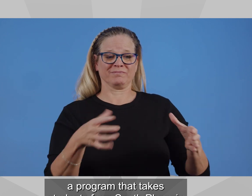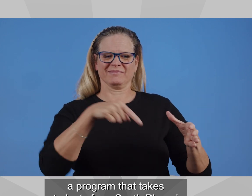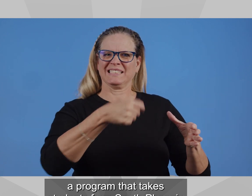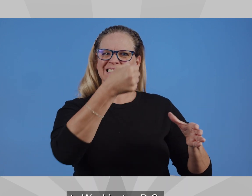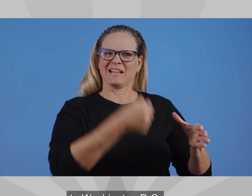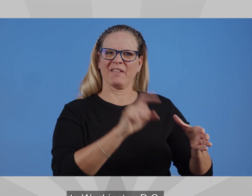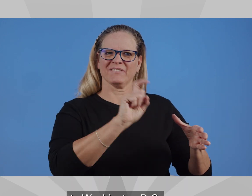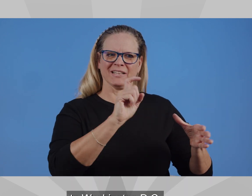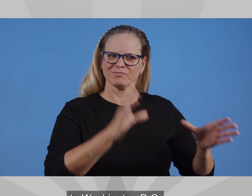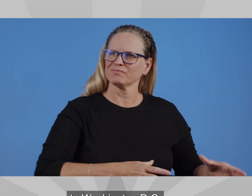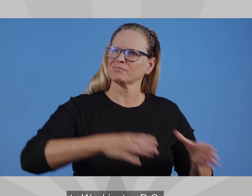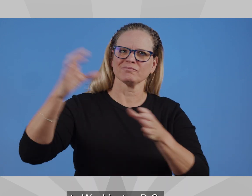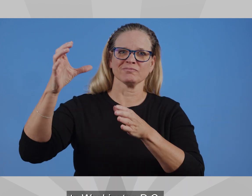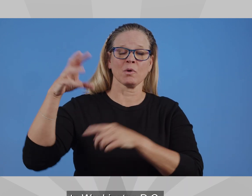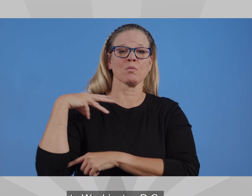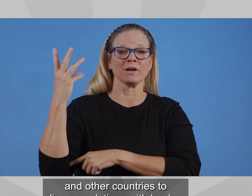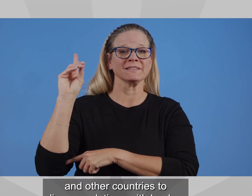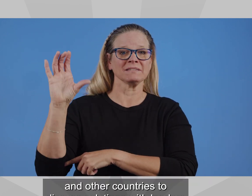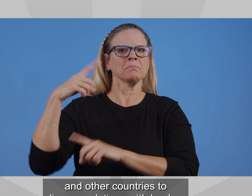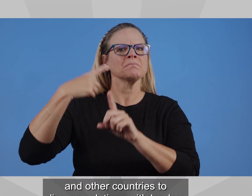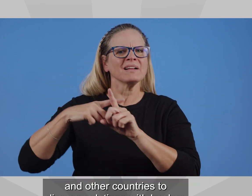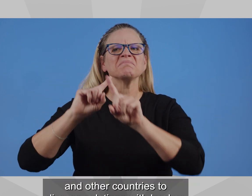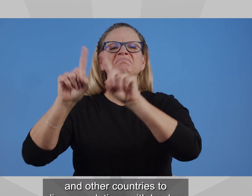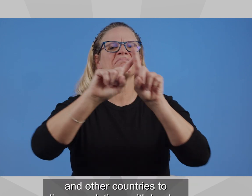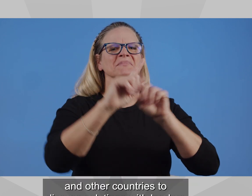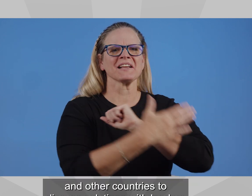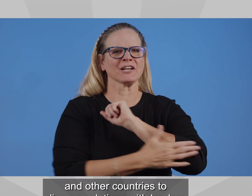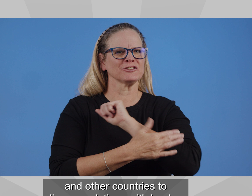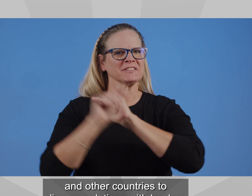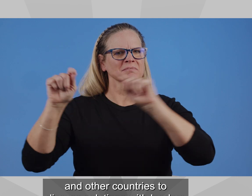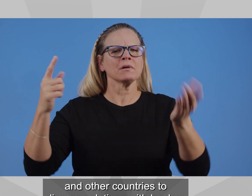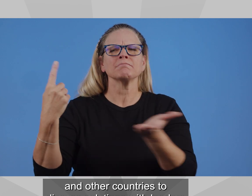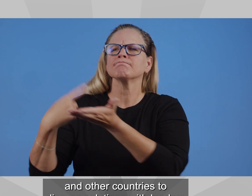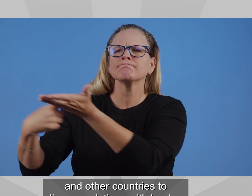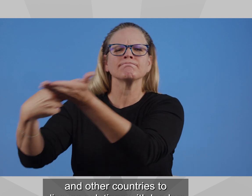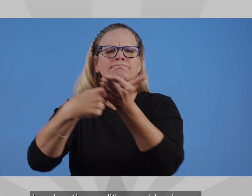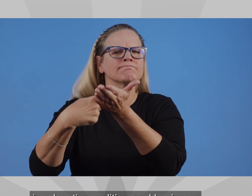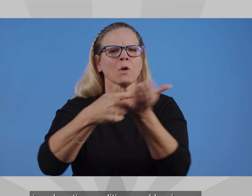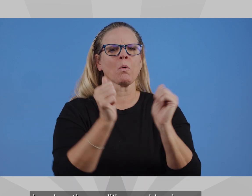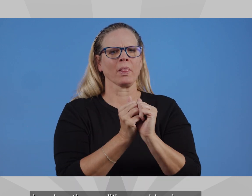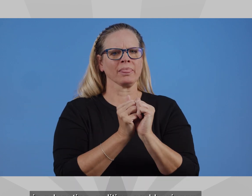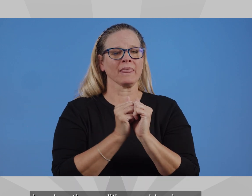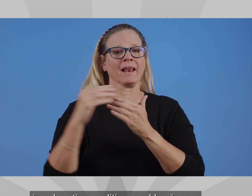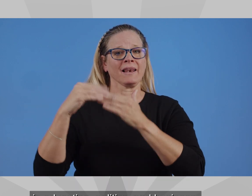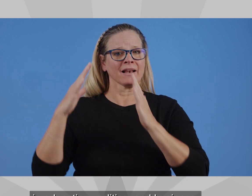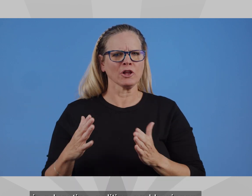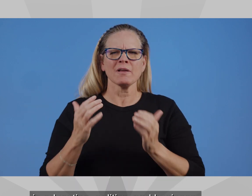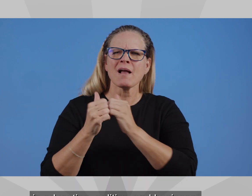South Phoenix to Washington, D.C., and other countries to discuss solutions with leaders in